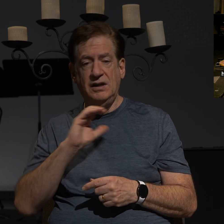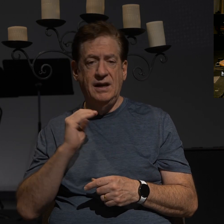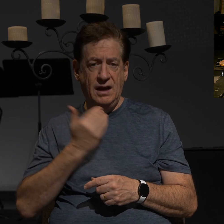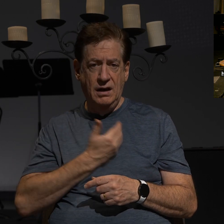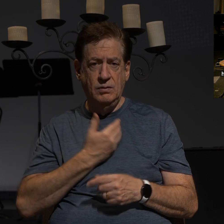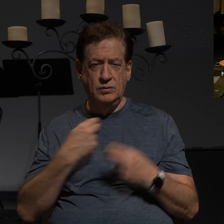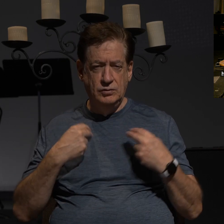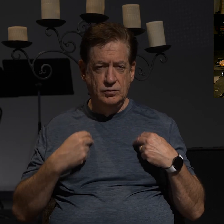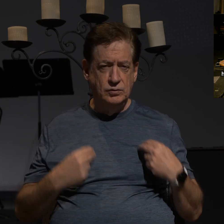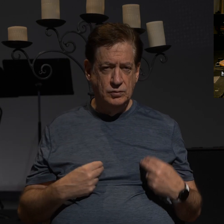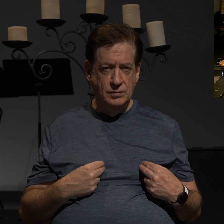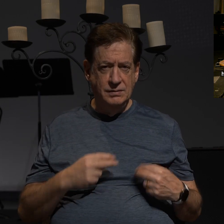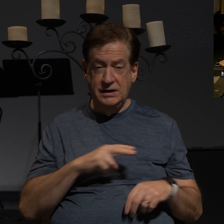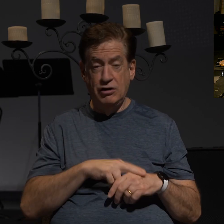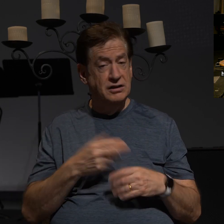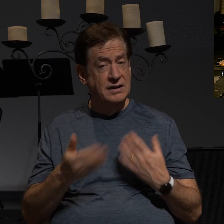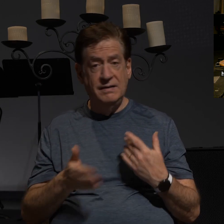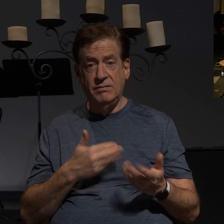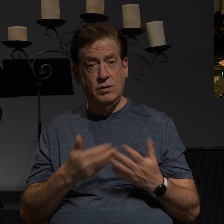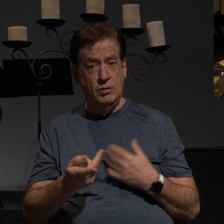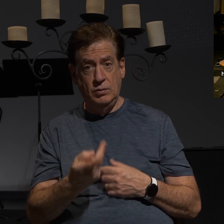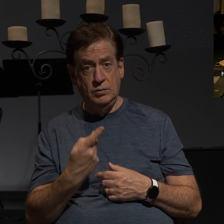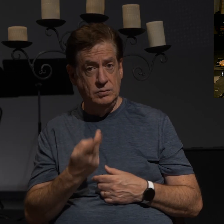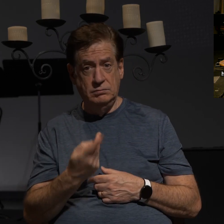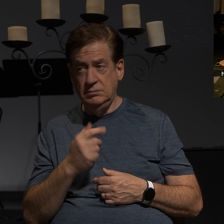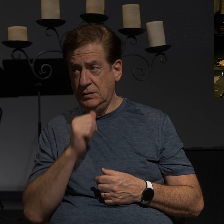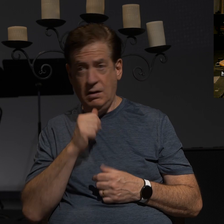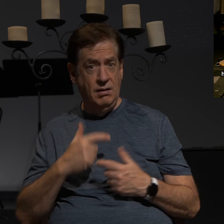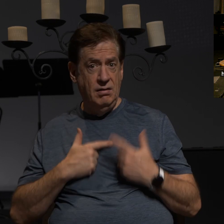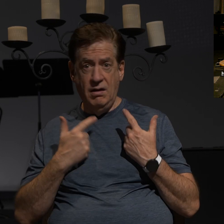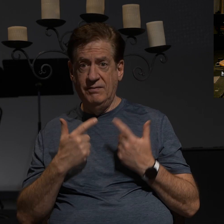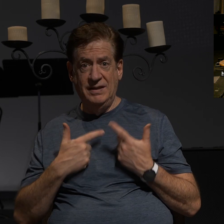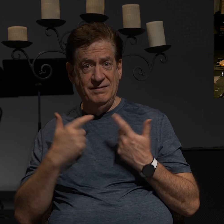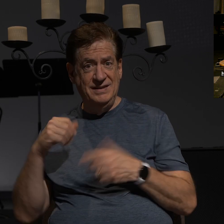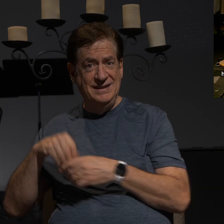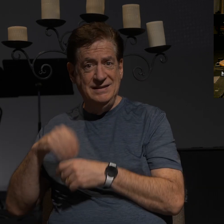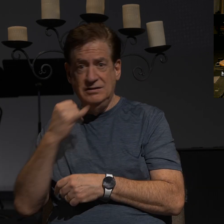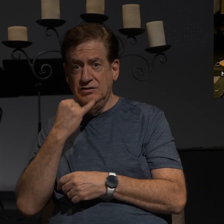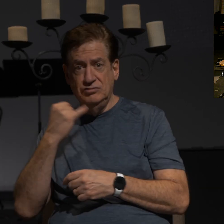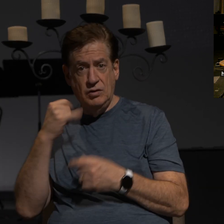although we weren't alive and living in Israel as Hosea wrote this